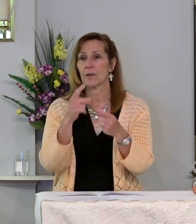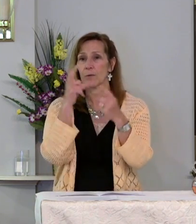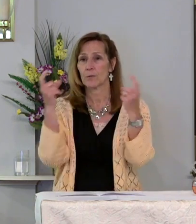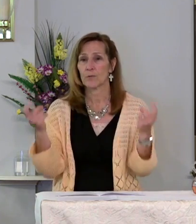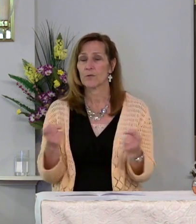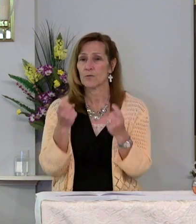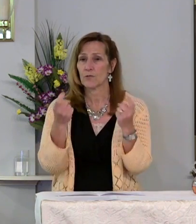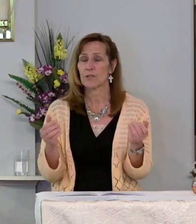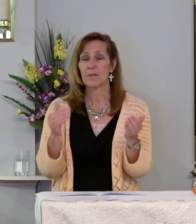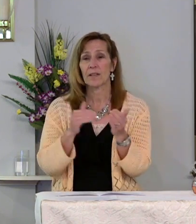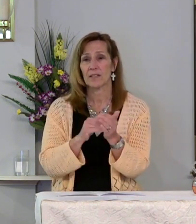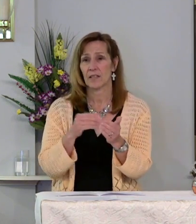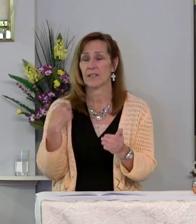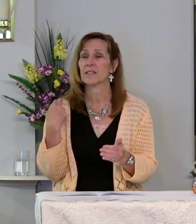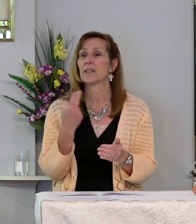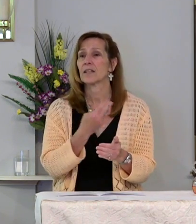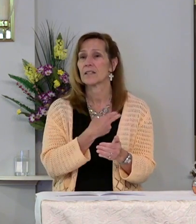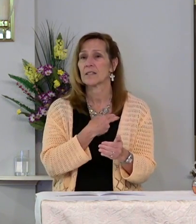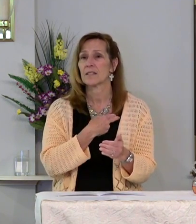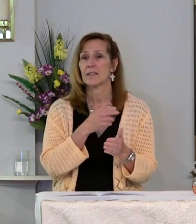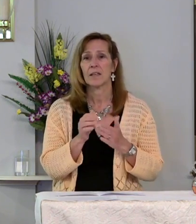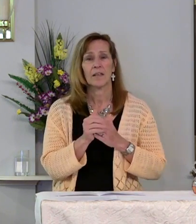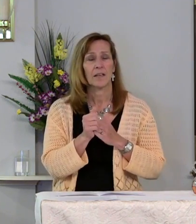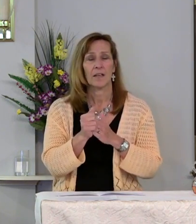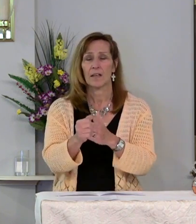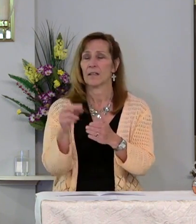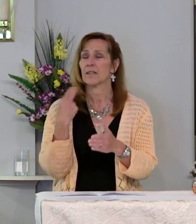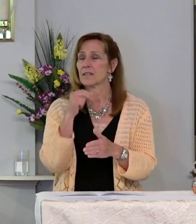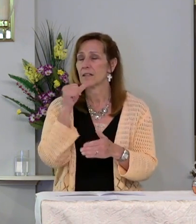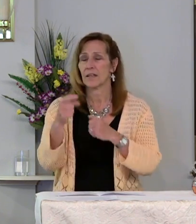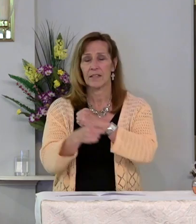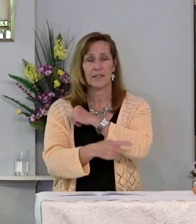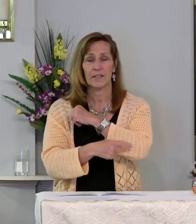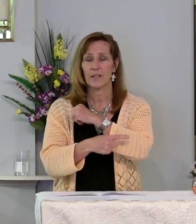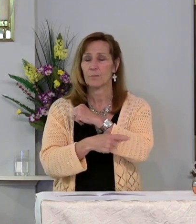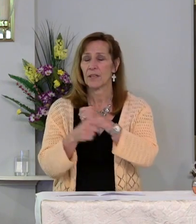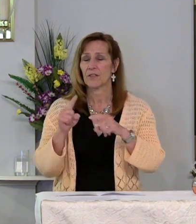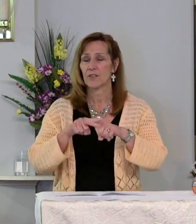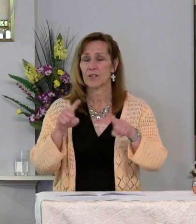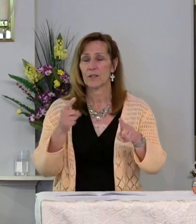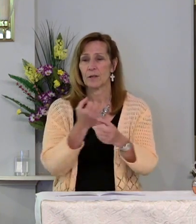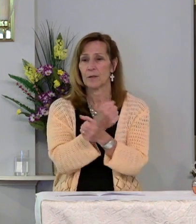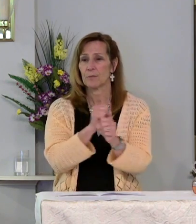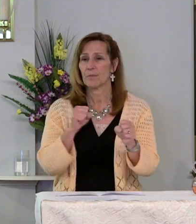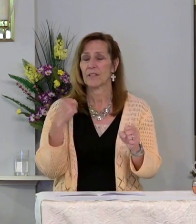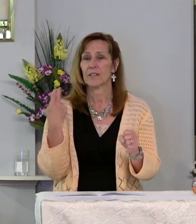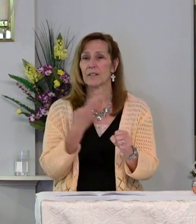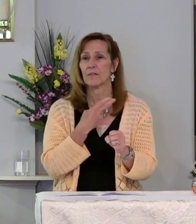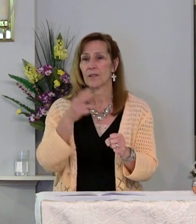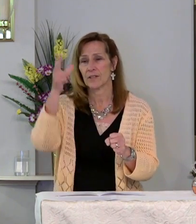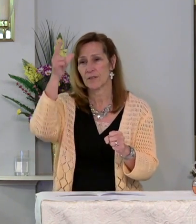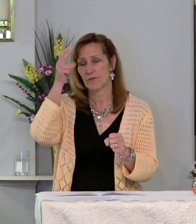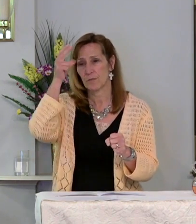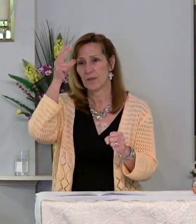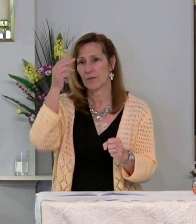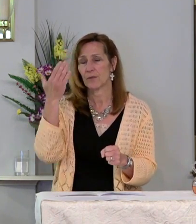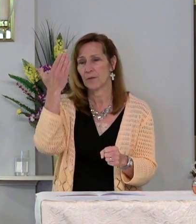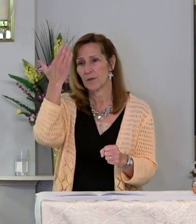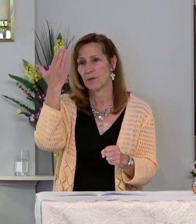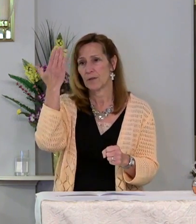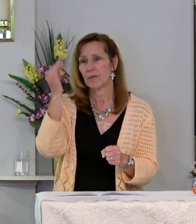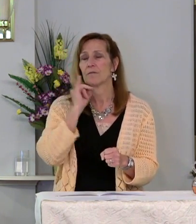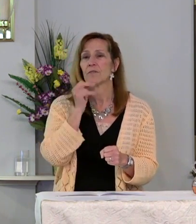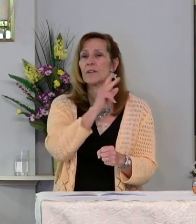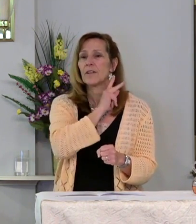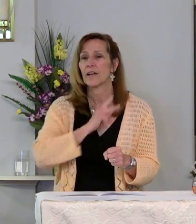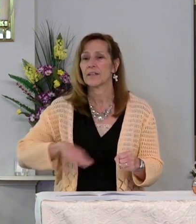forgive those who trespass against us. And lead us not into temptation, but deliver us from evil.